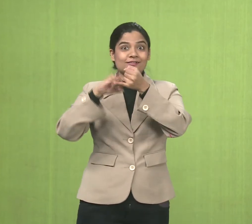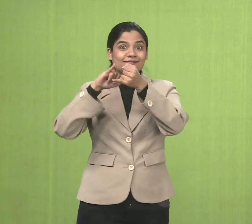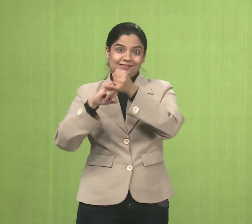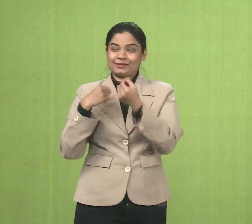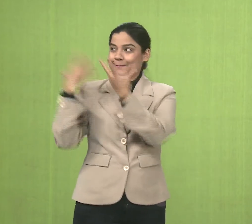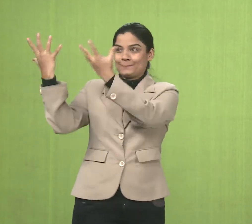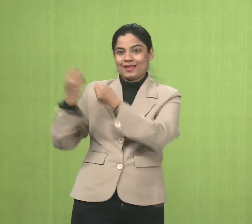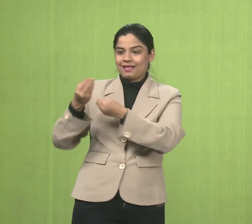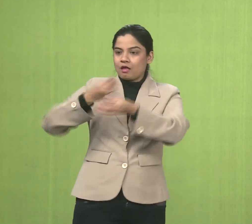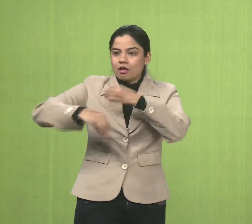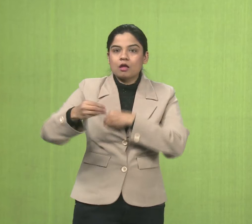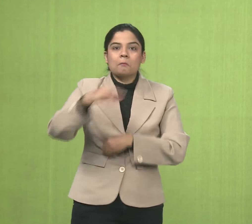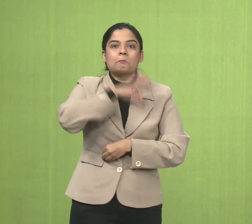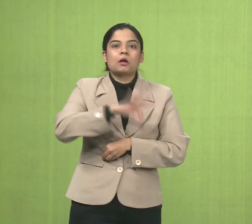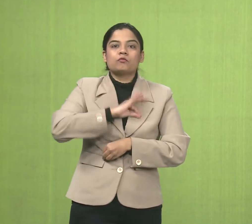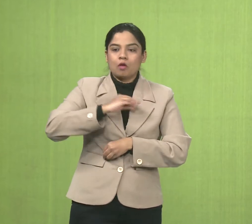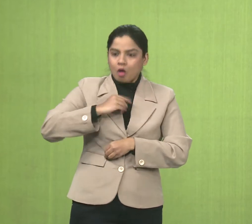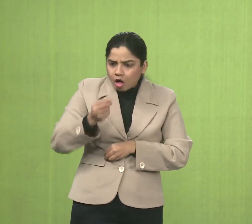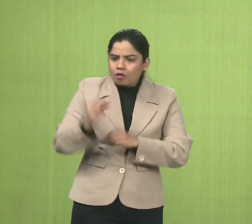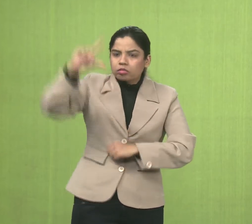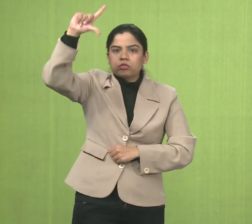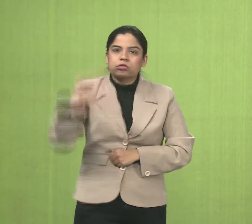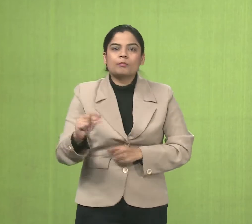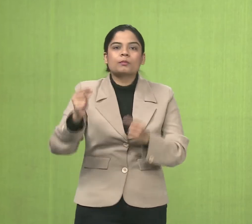Loss is a process of losing something or someone.